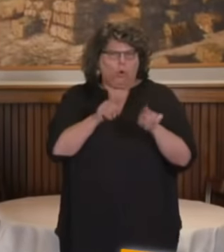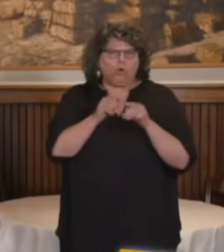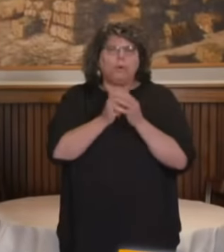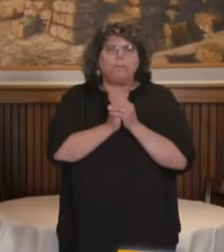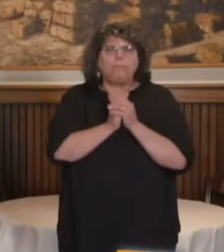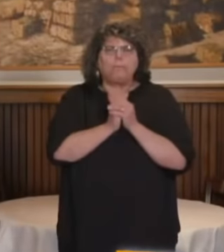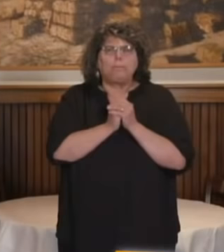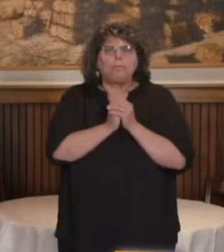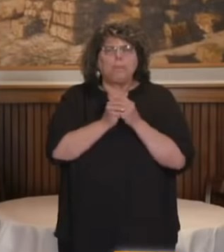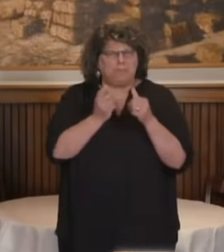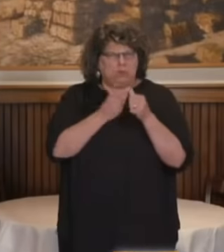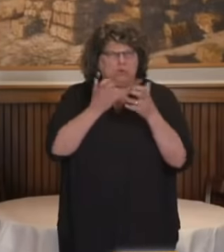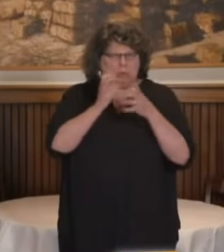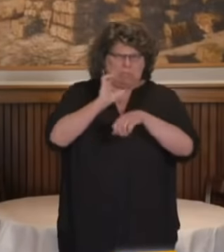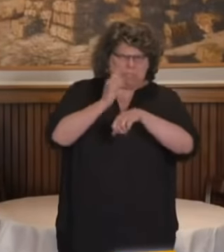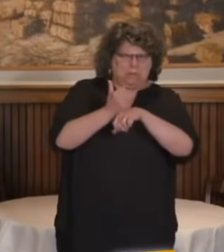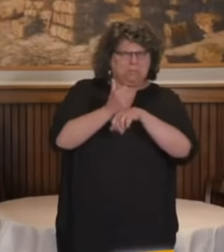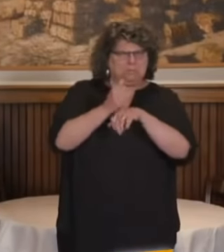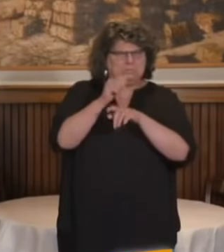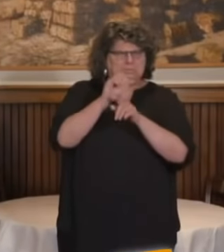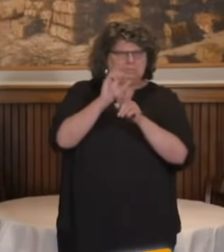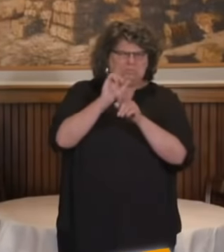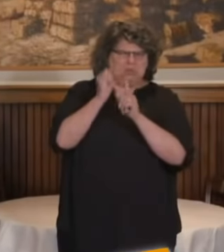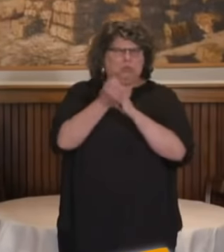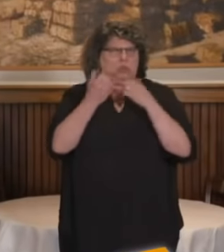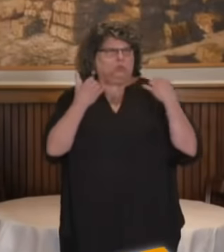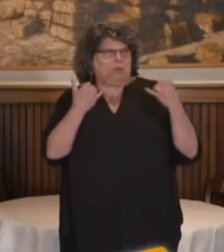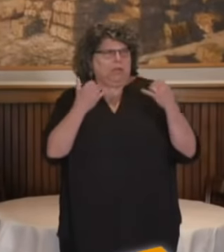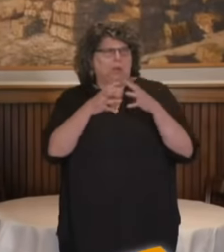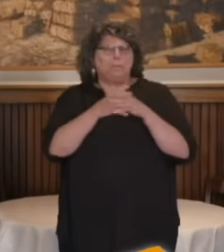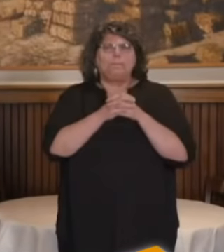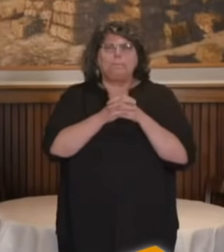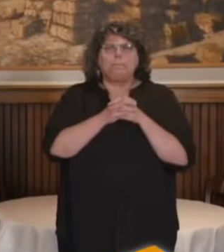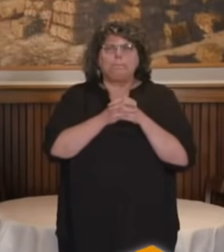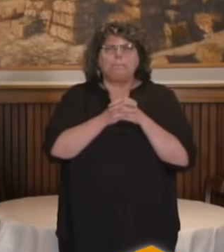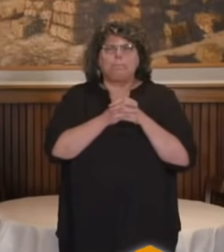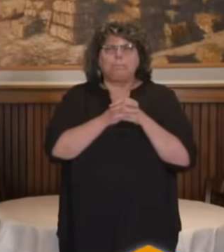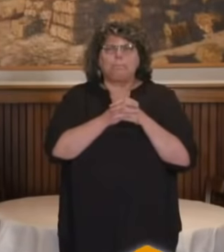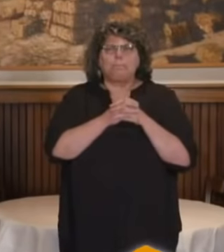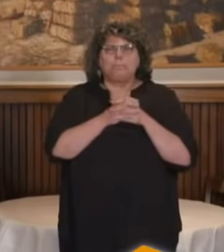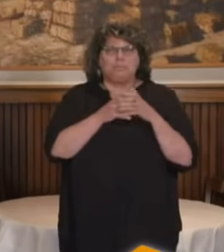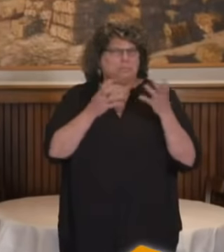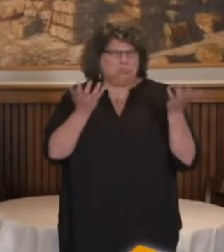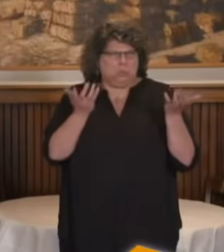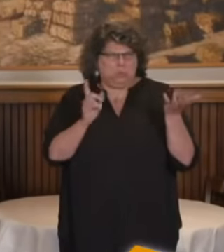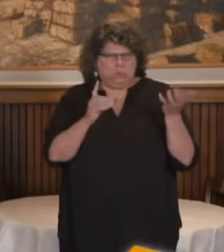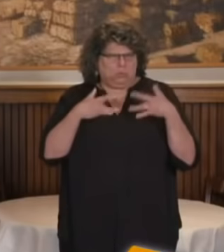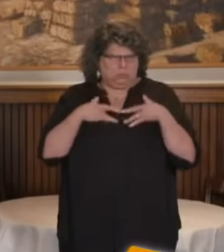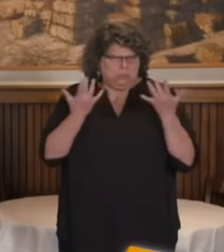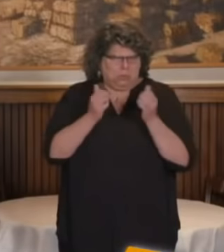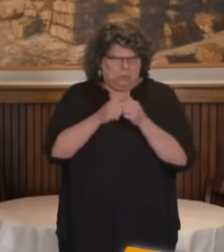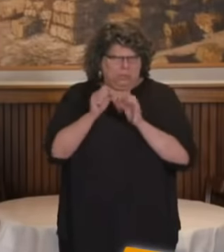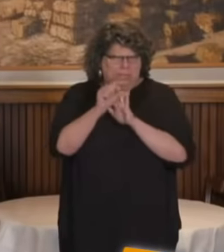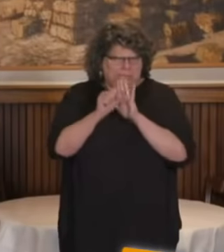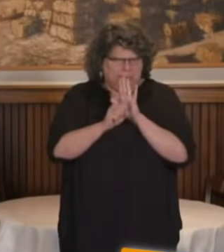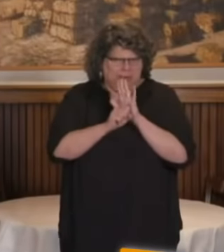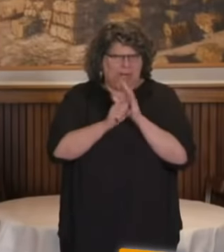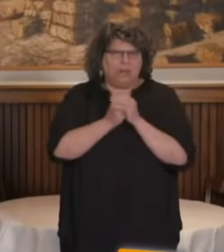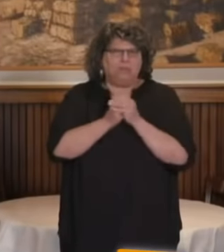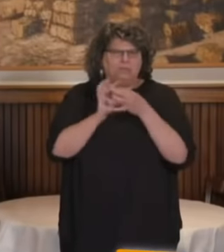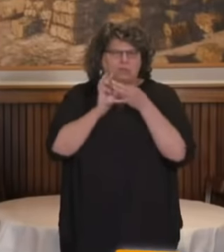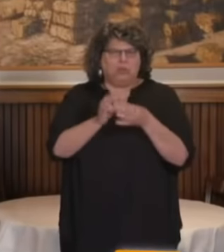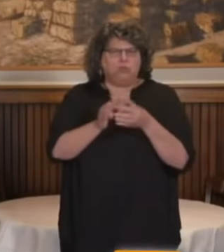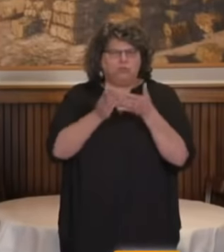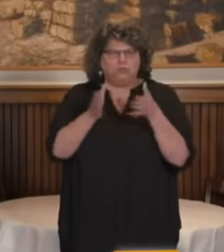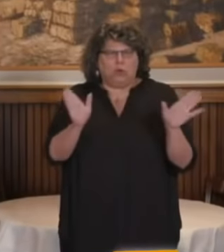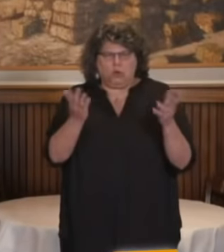me contextualize as I stand here today where we are in this state as it relates to the broader